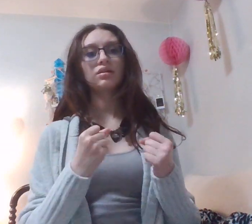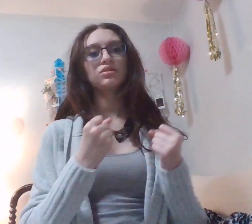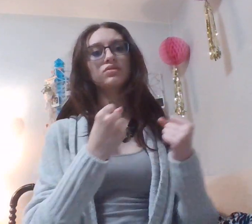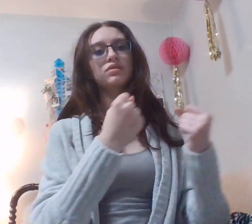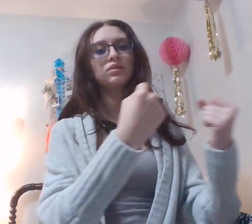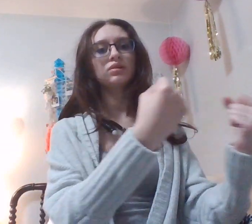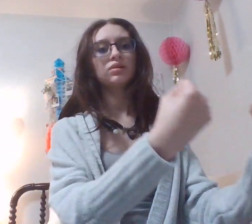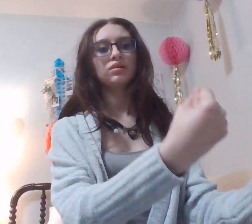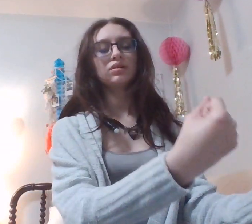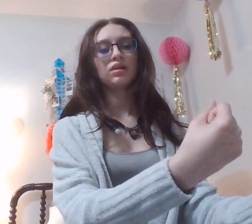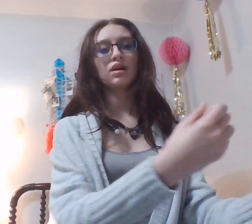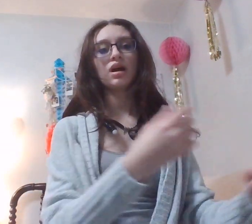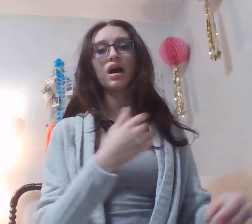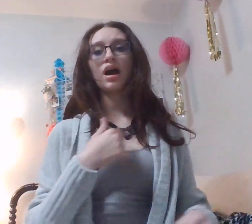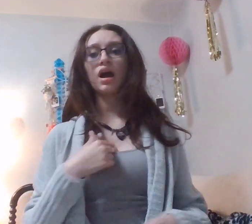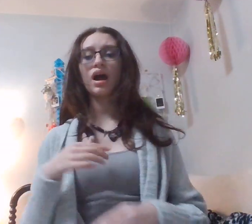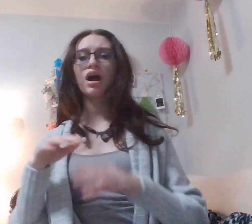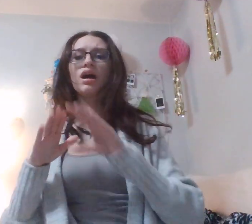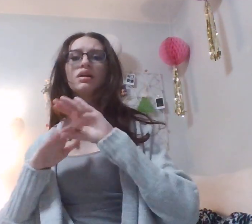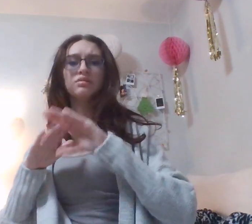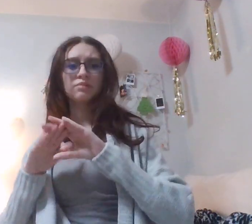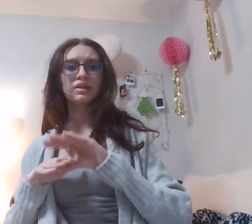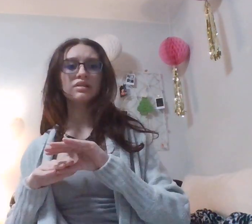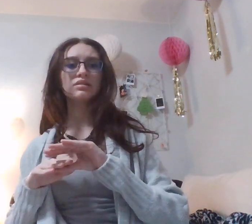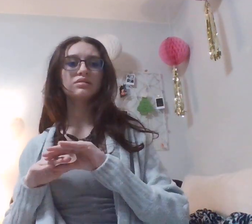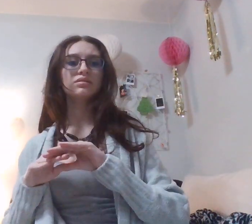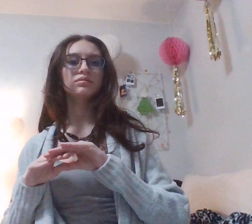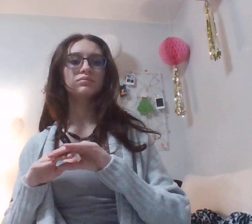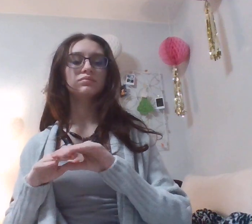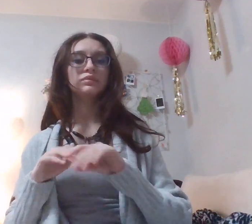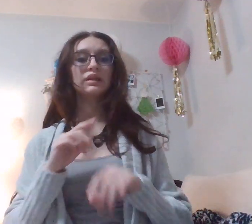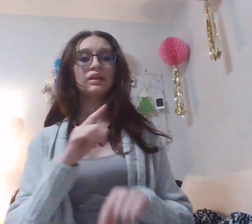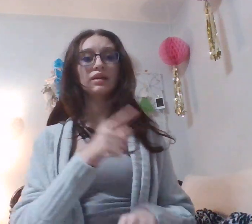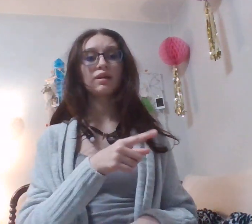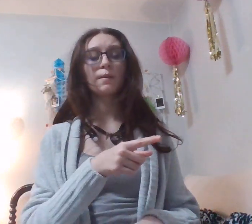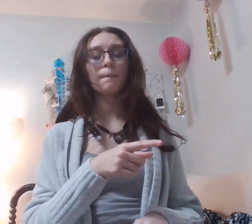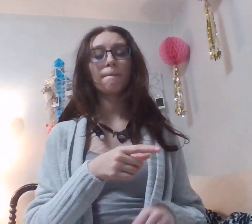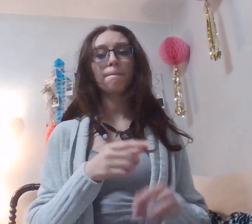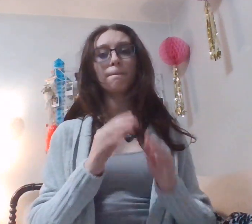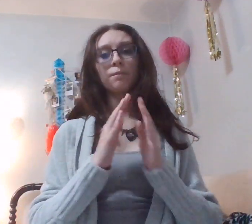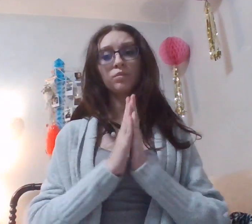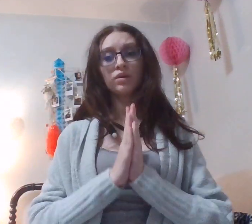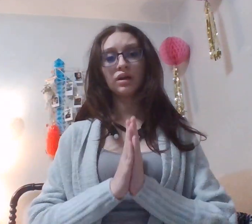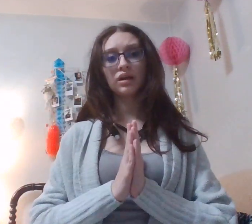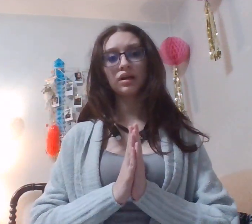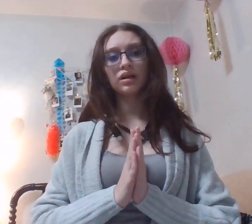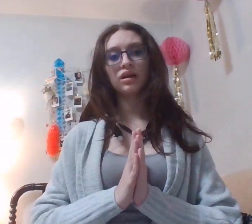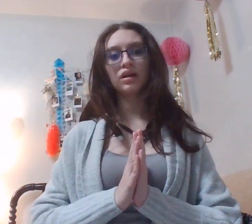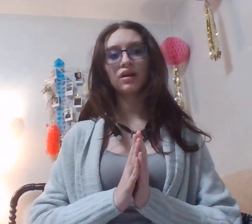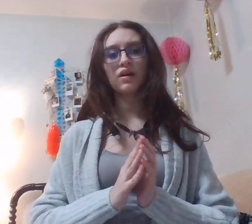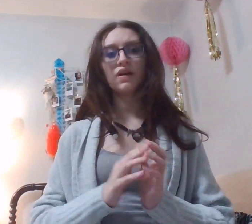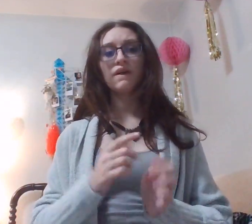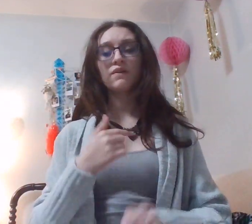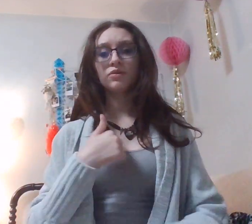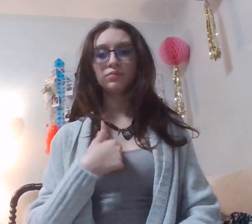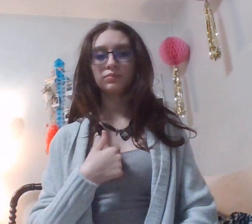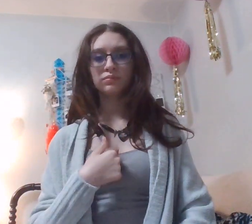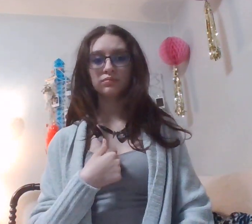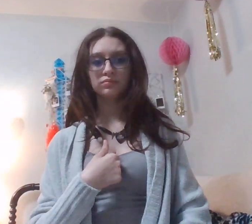the rain, as he listened, I screamed, and he left me with a prayer that I find